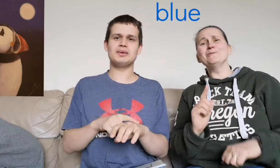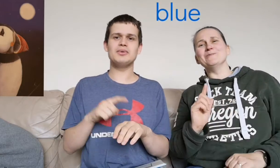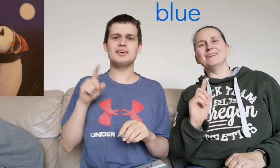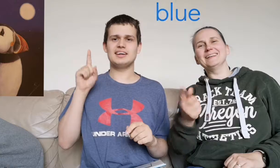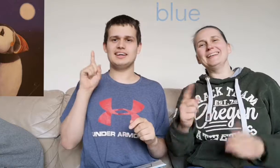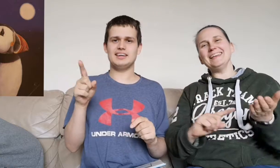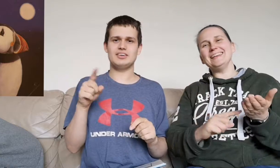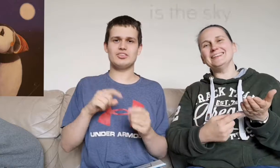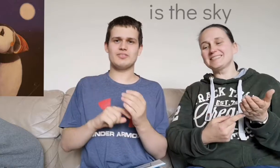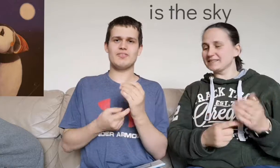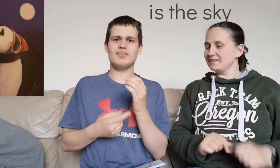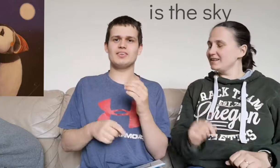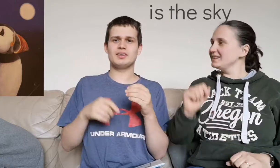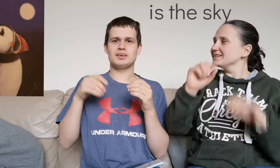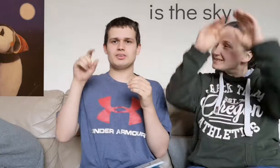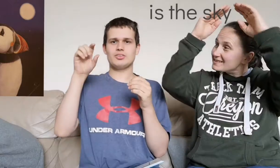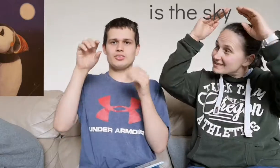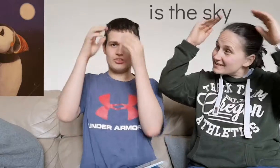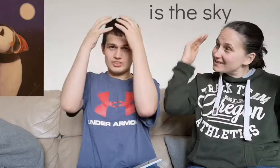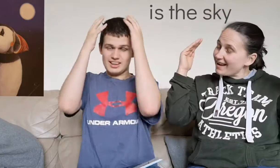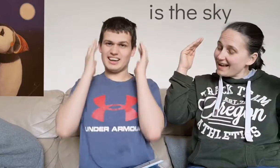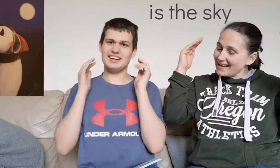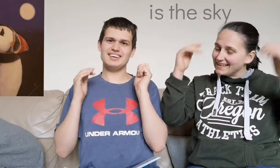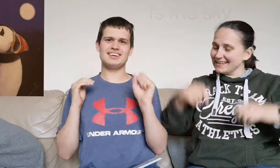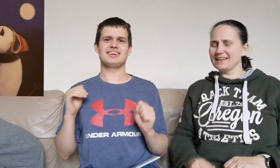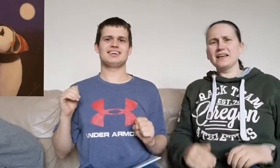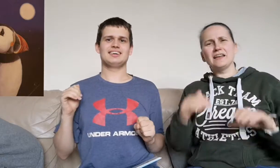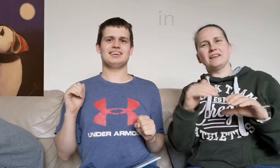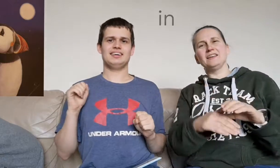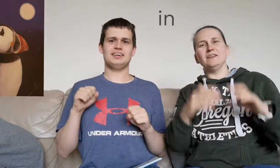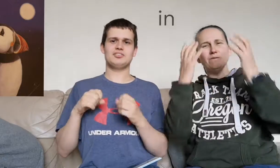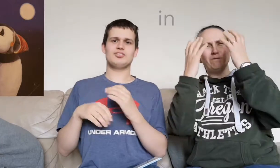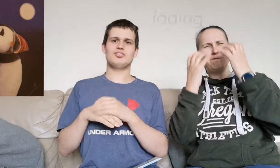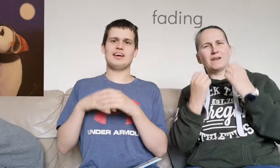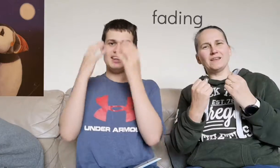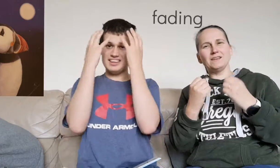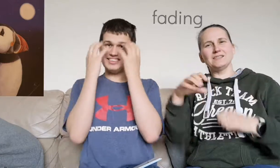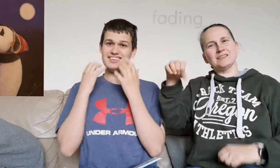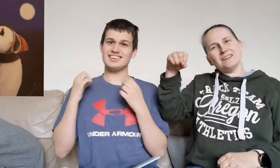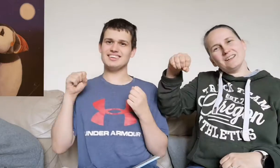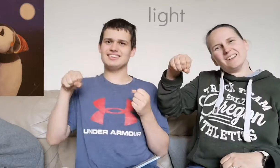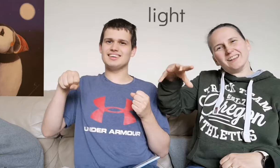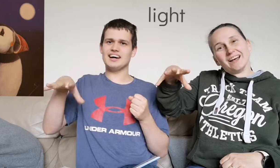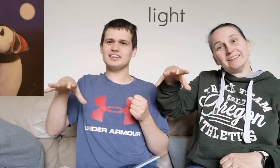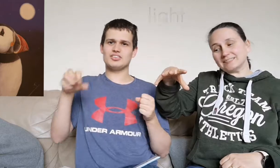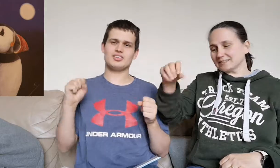is the sky in fading light.